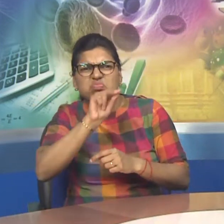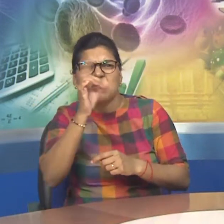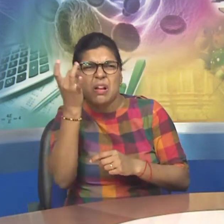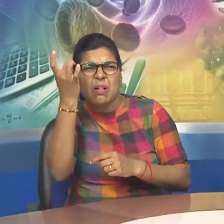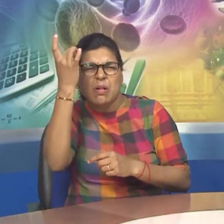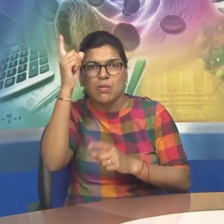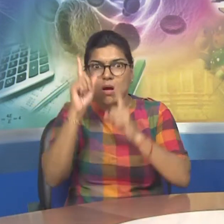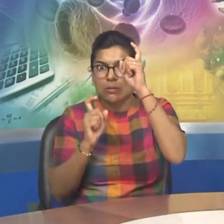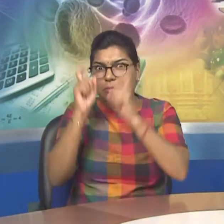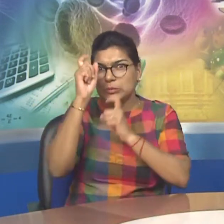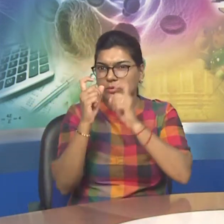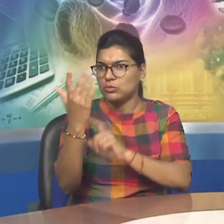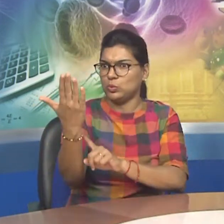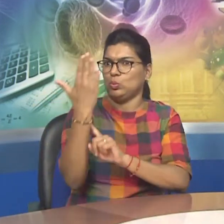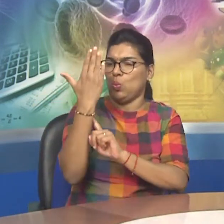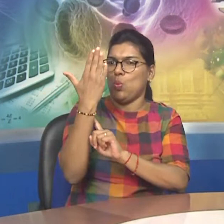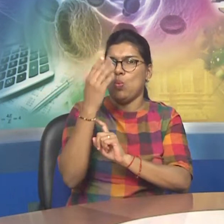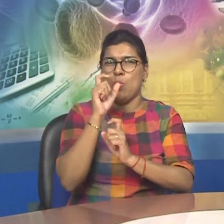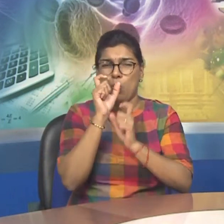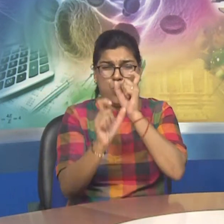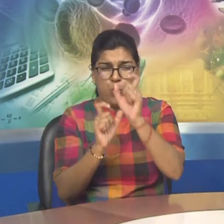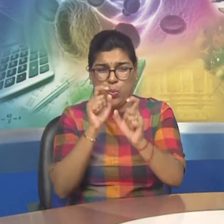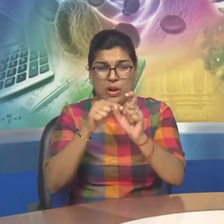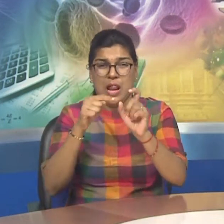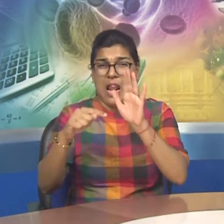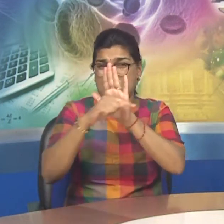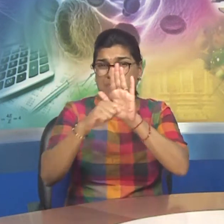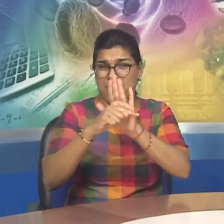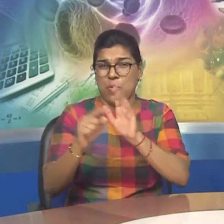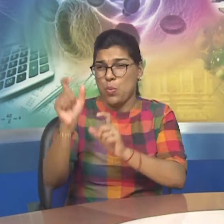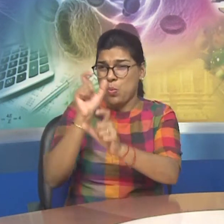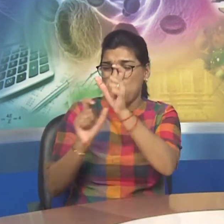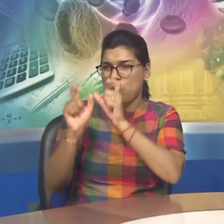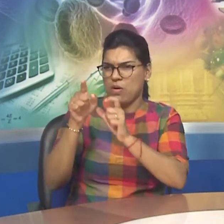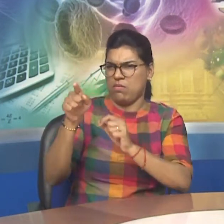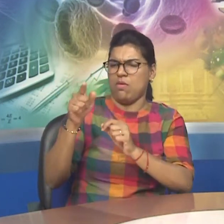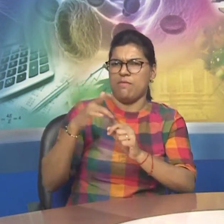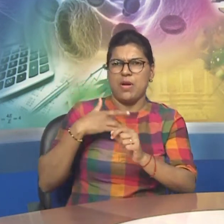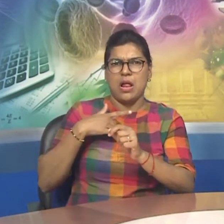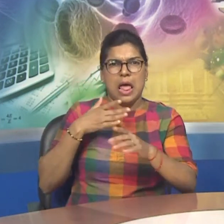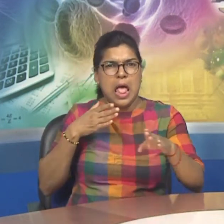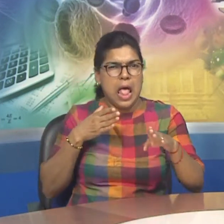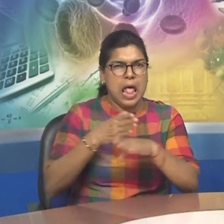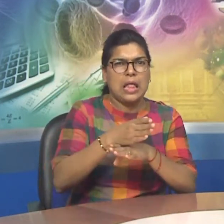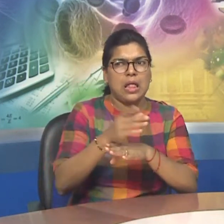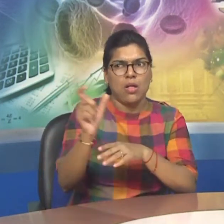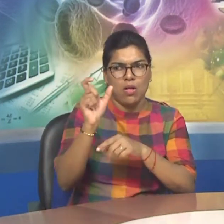Don't you think that such words can humiliate us and make our life miserable?